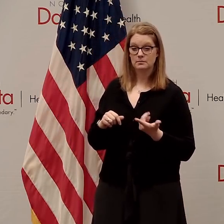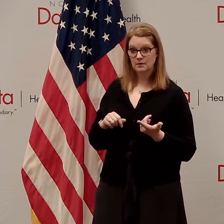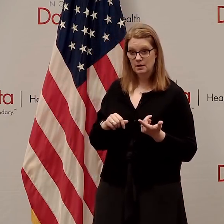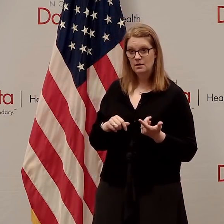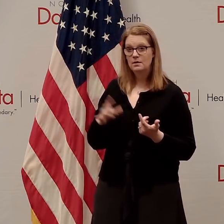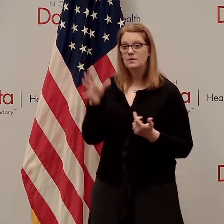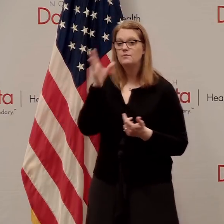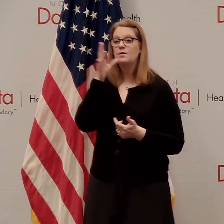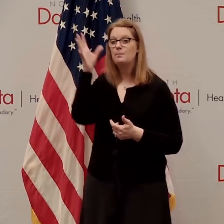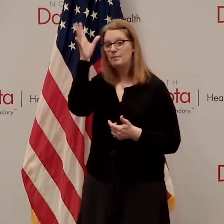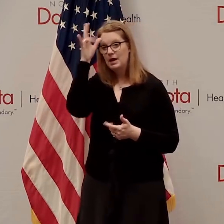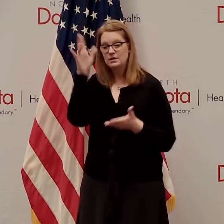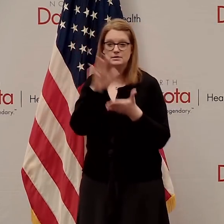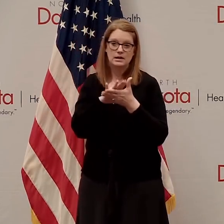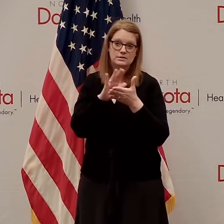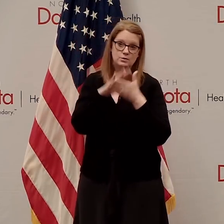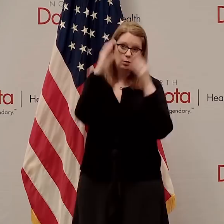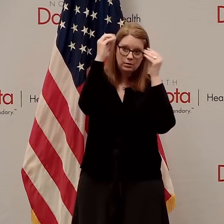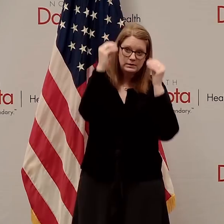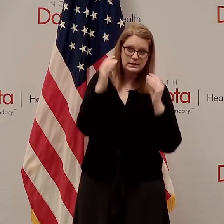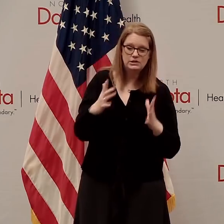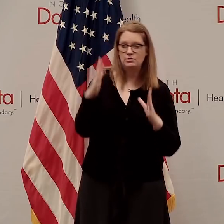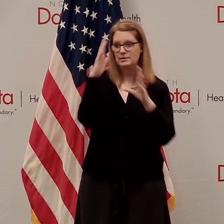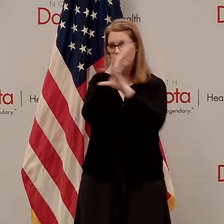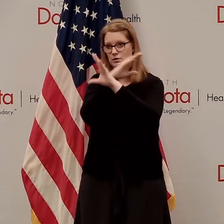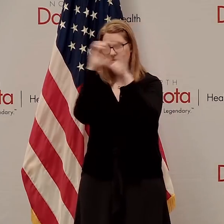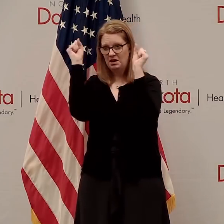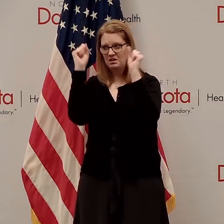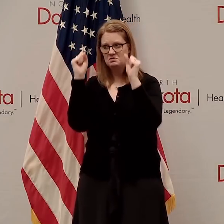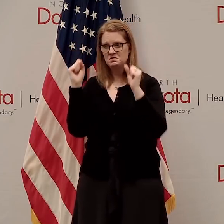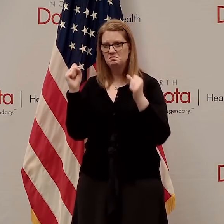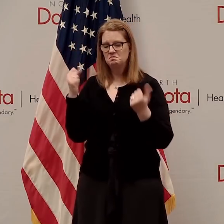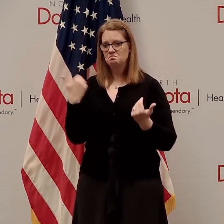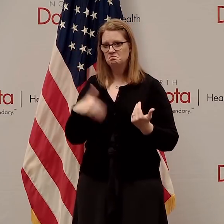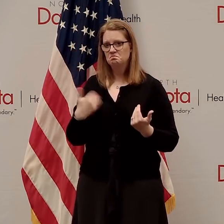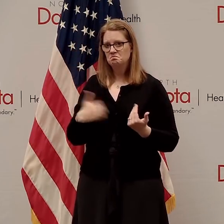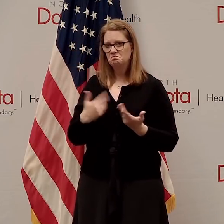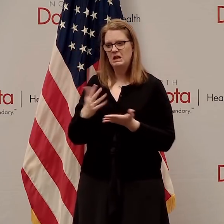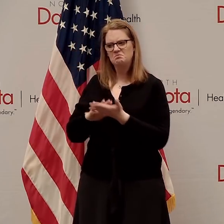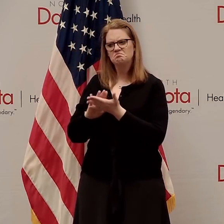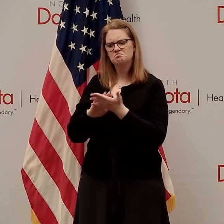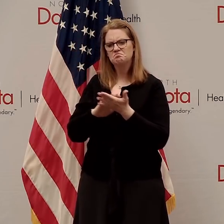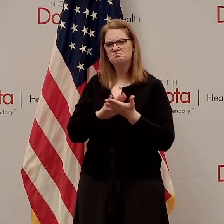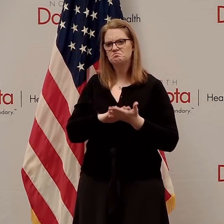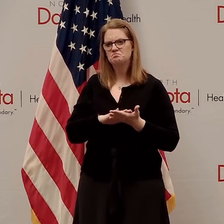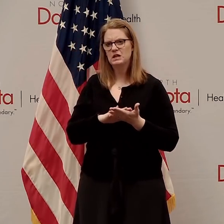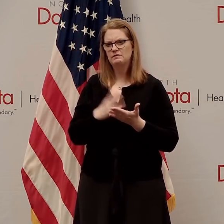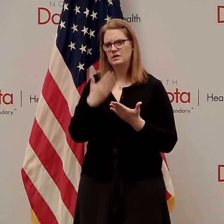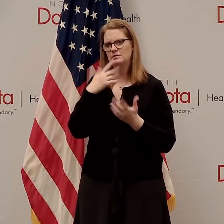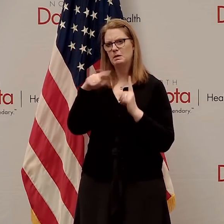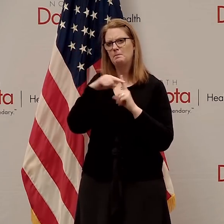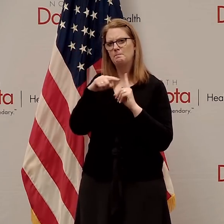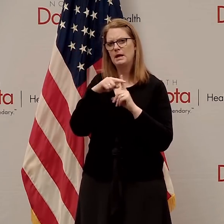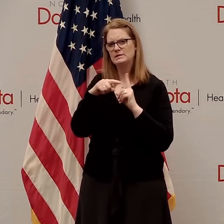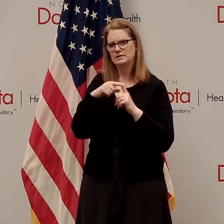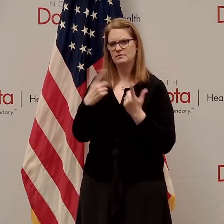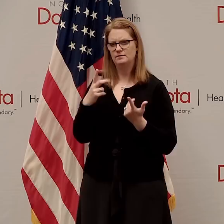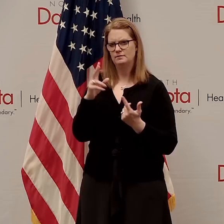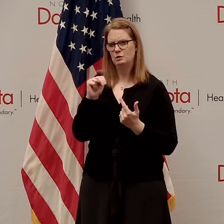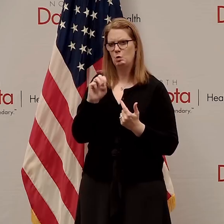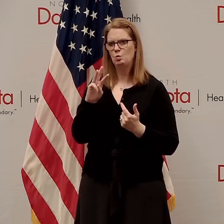from parents and school teachers and superintendents about how distance learning is going. And that could be a topic for a different